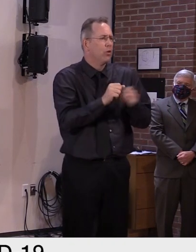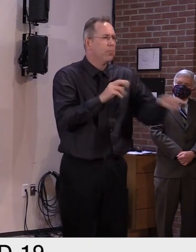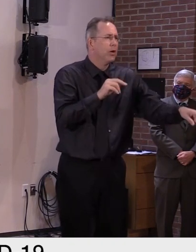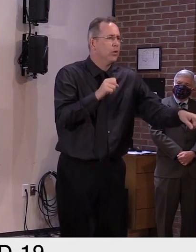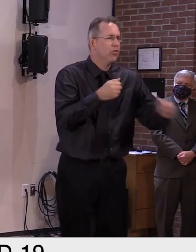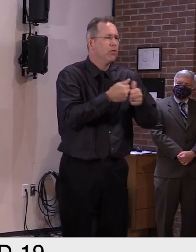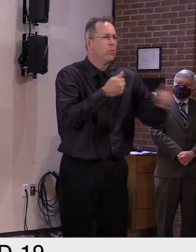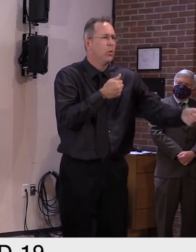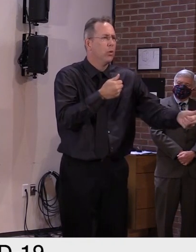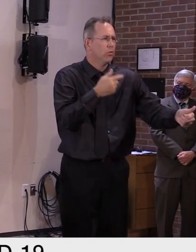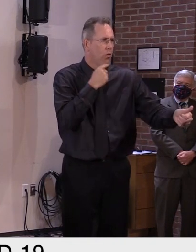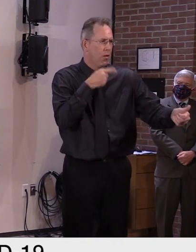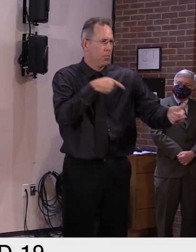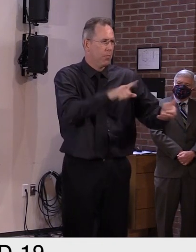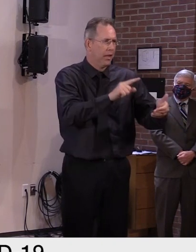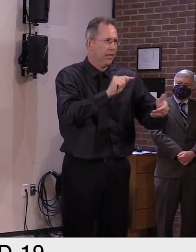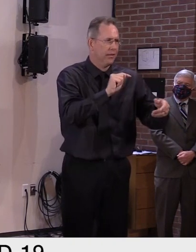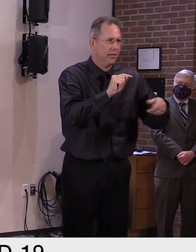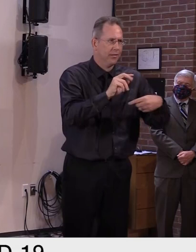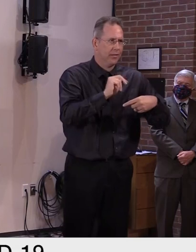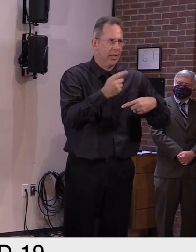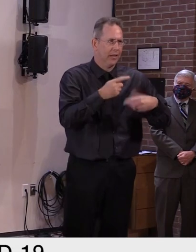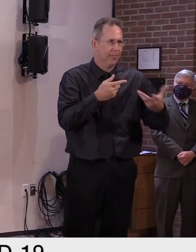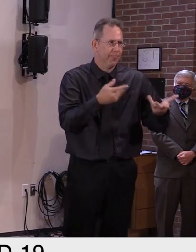Commissioner Beaulieu, did you hear the question?